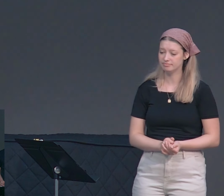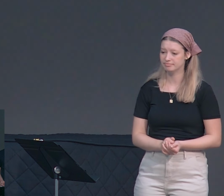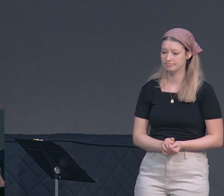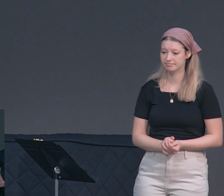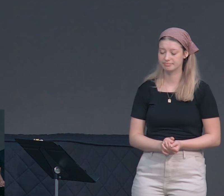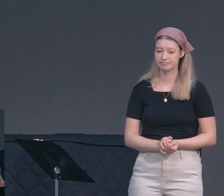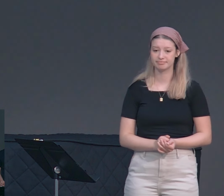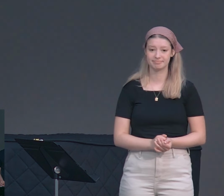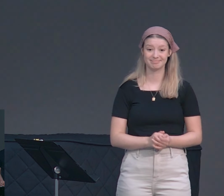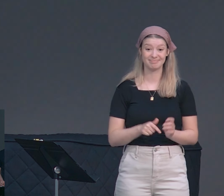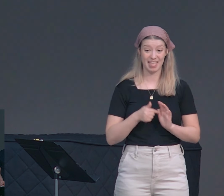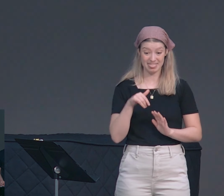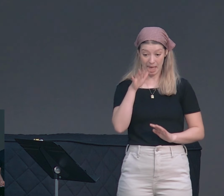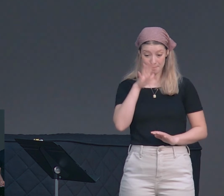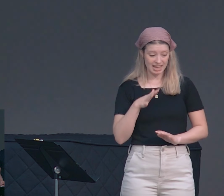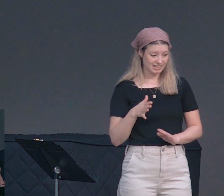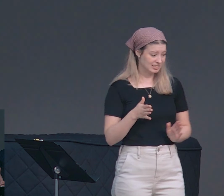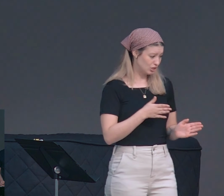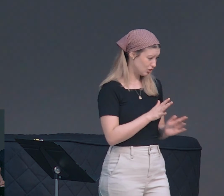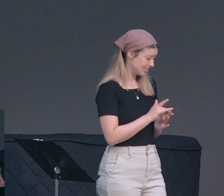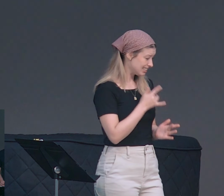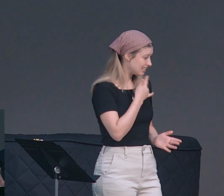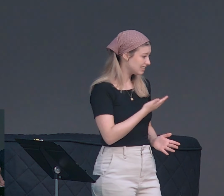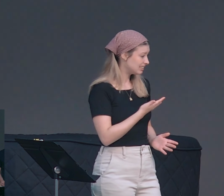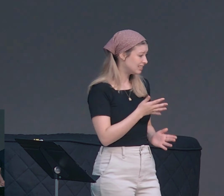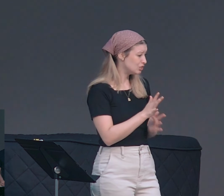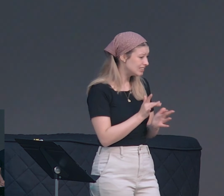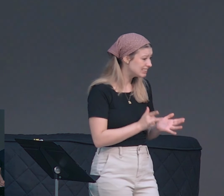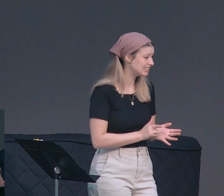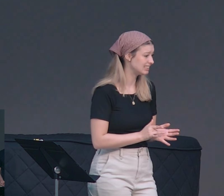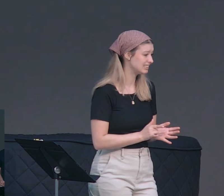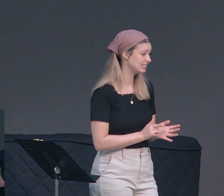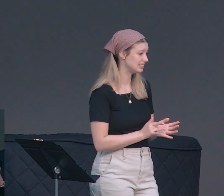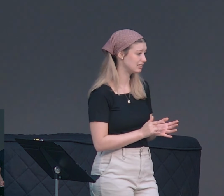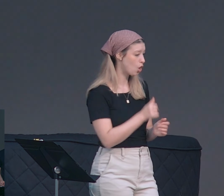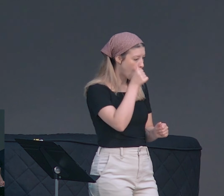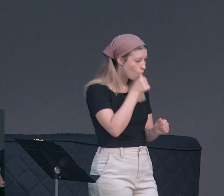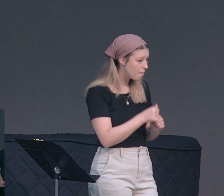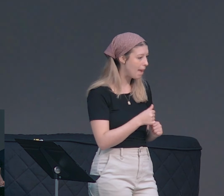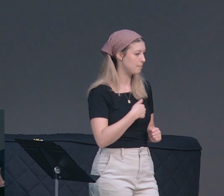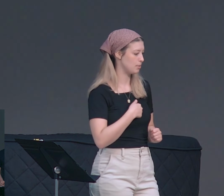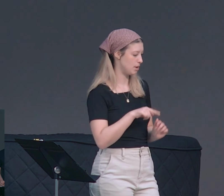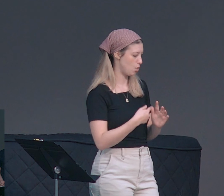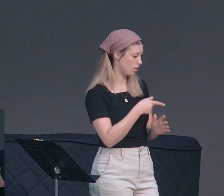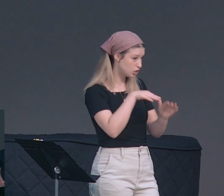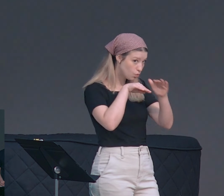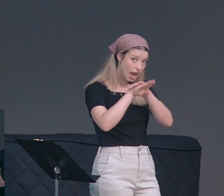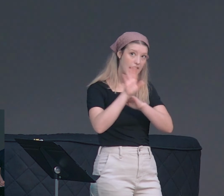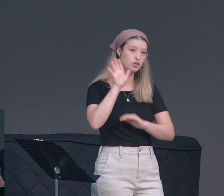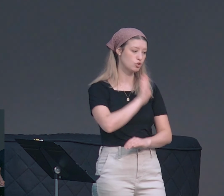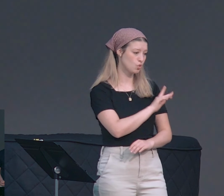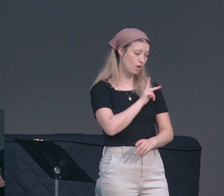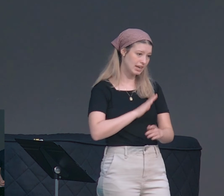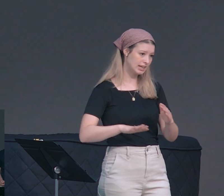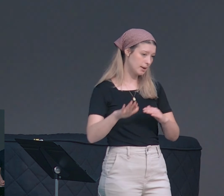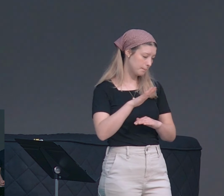Then he turns to Jesus and he says, "Jesus, remember me when you come into your kingdom."